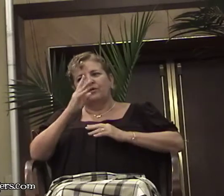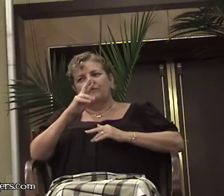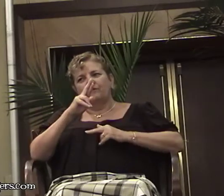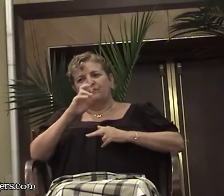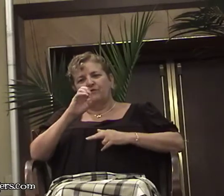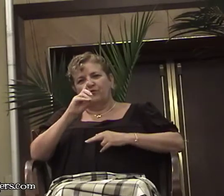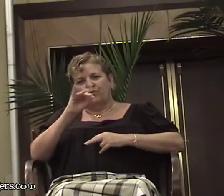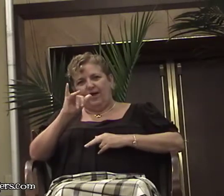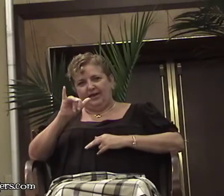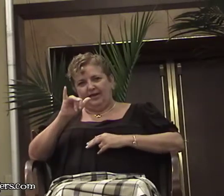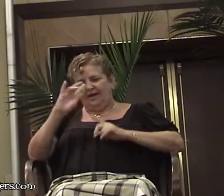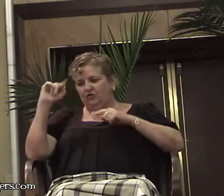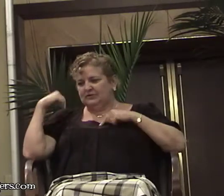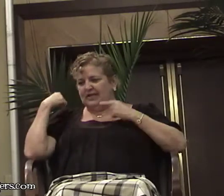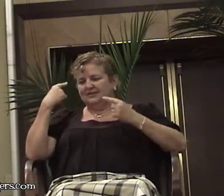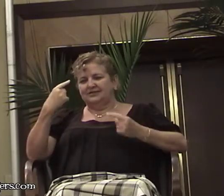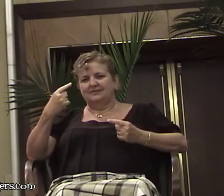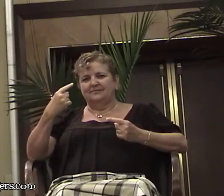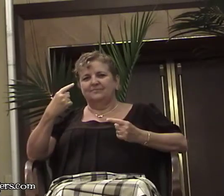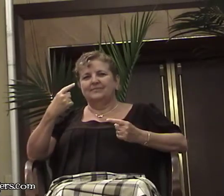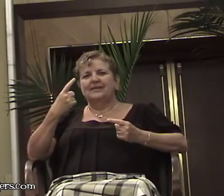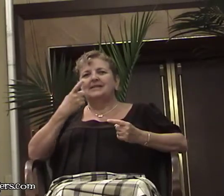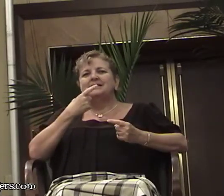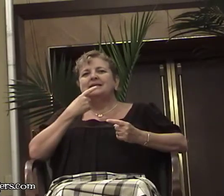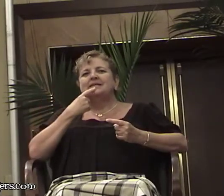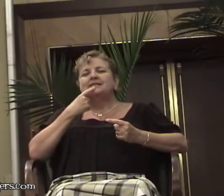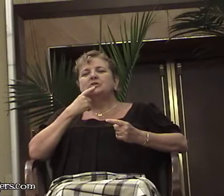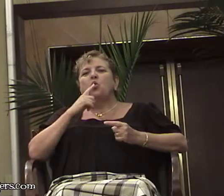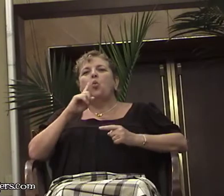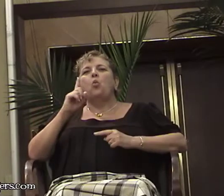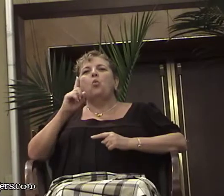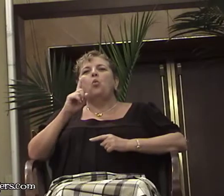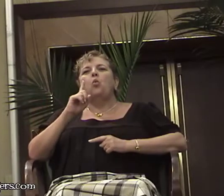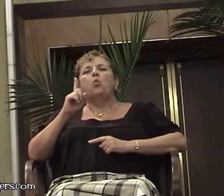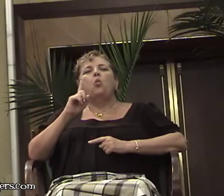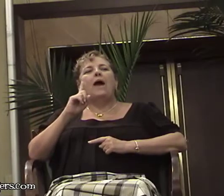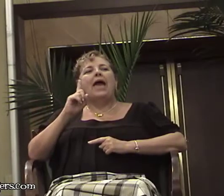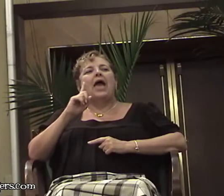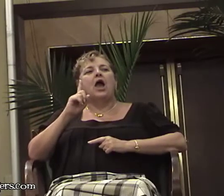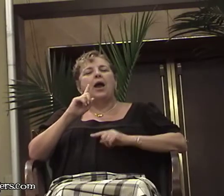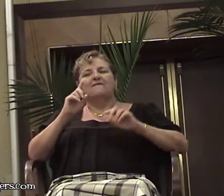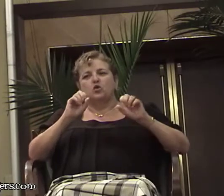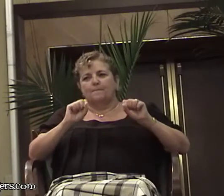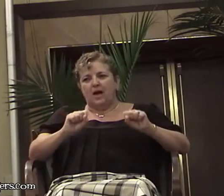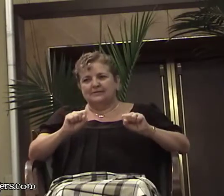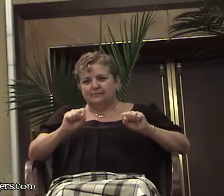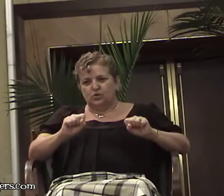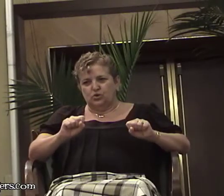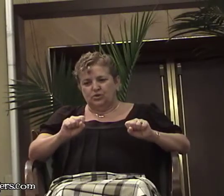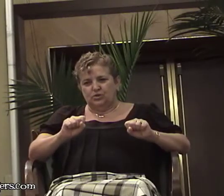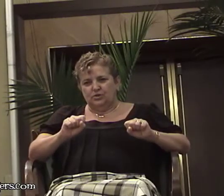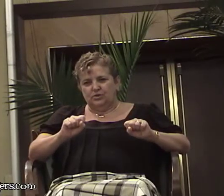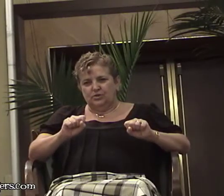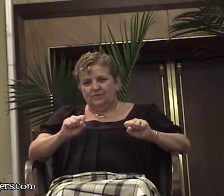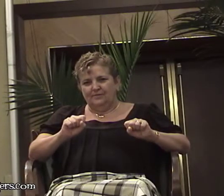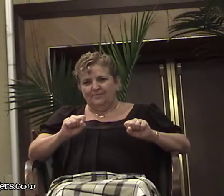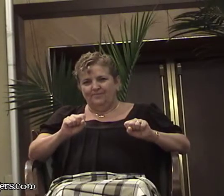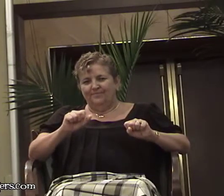is wherever possible, not whenever, you know? Whenever's time. For me, it's never the right time because I'm too busy, easy doesn't it?